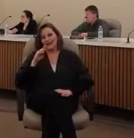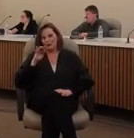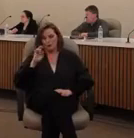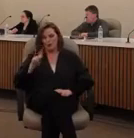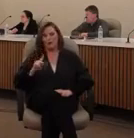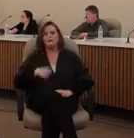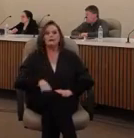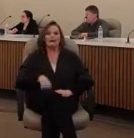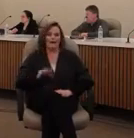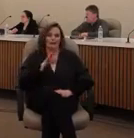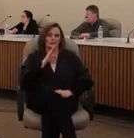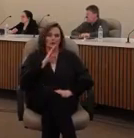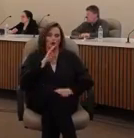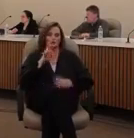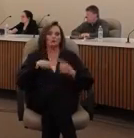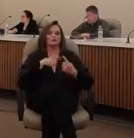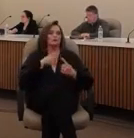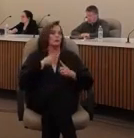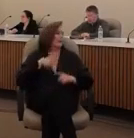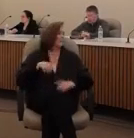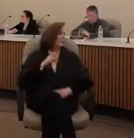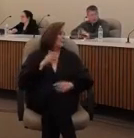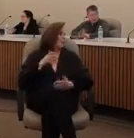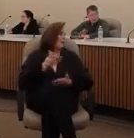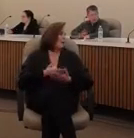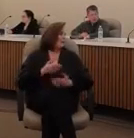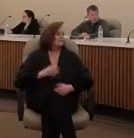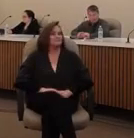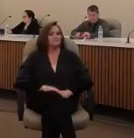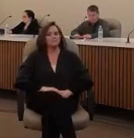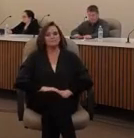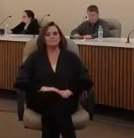the Well, I will definitely pass that along.